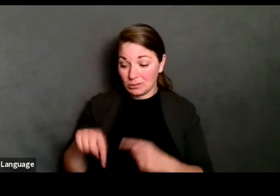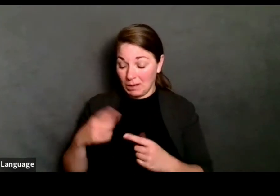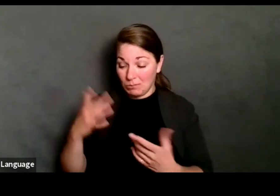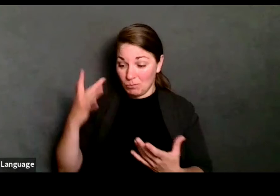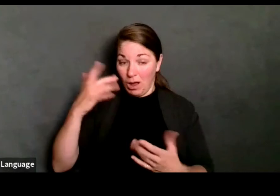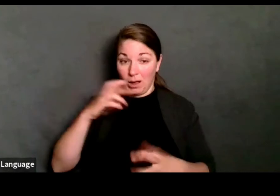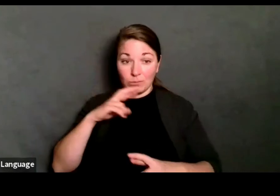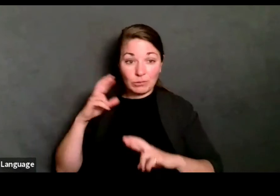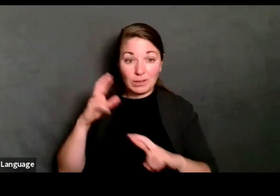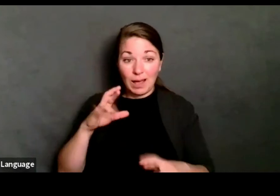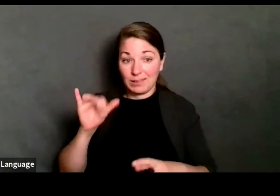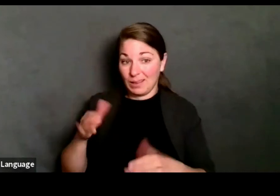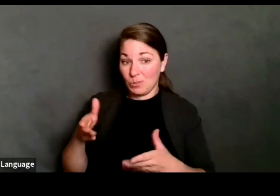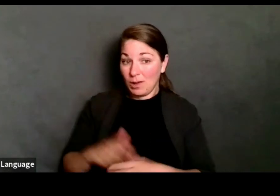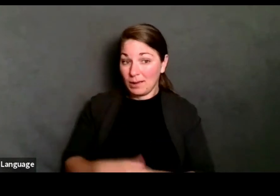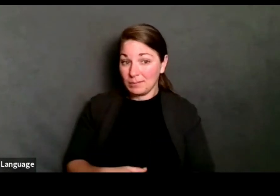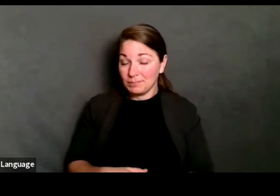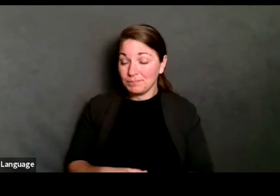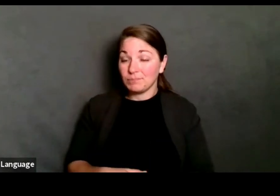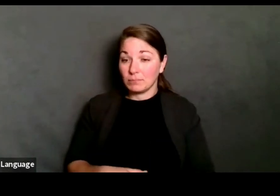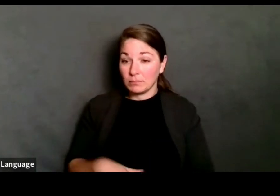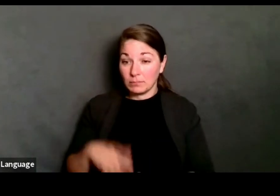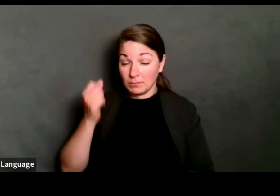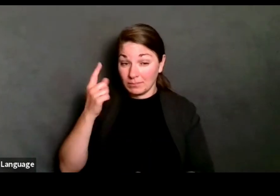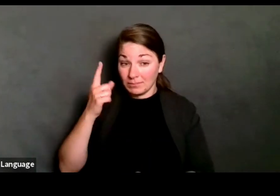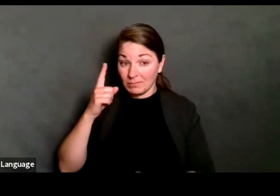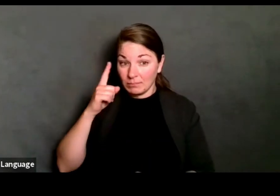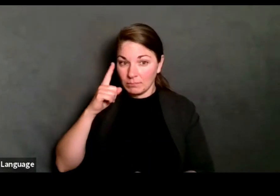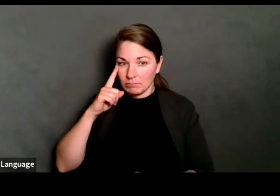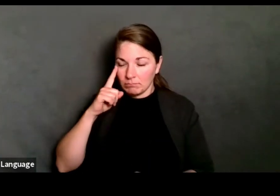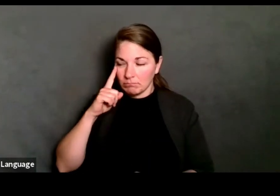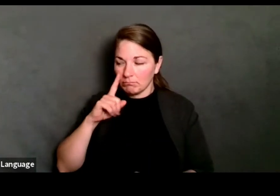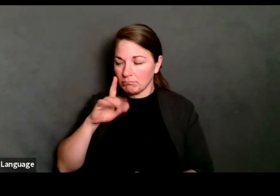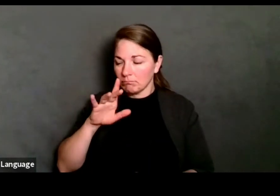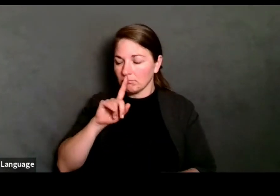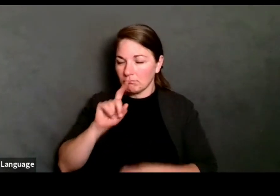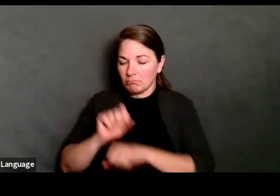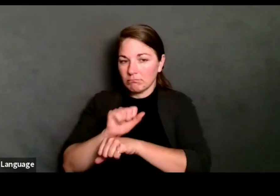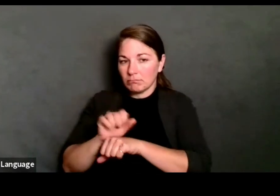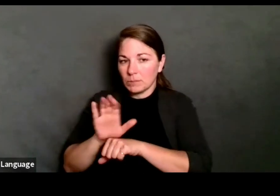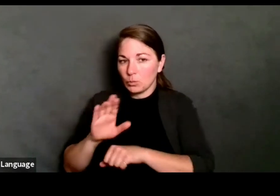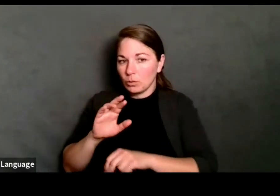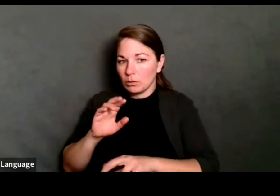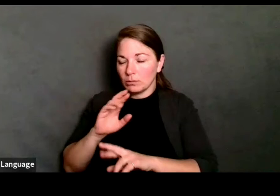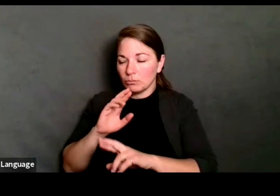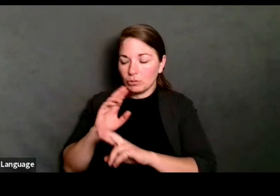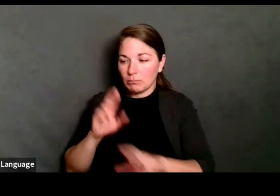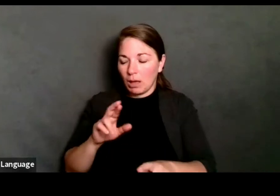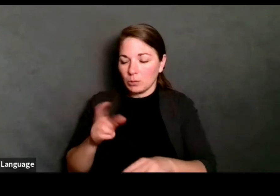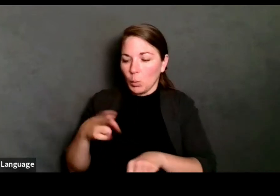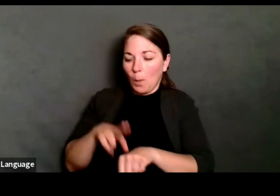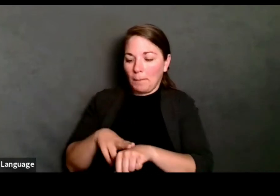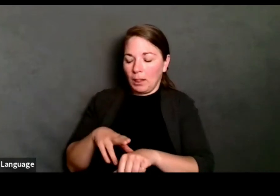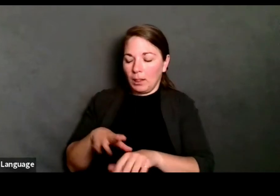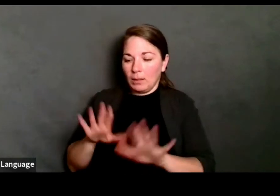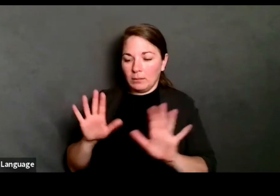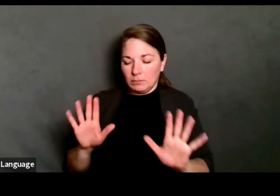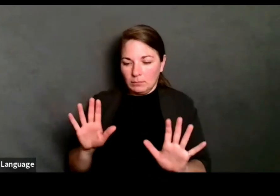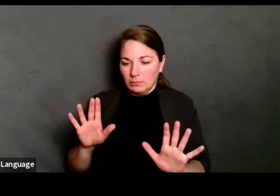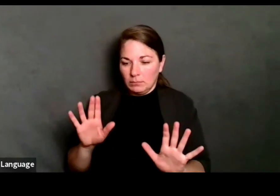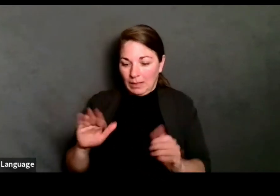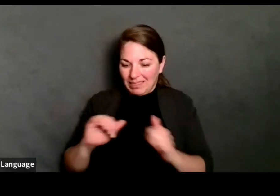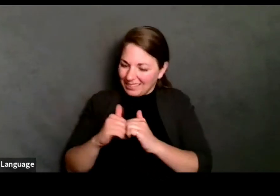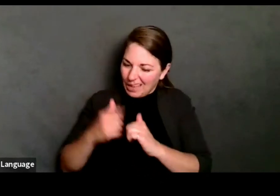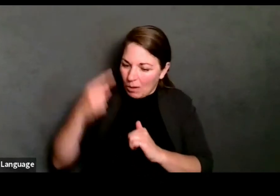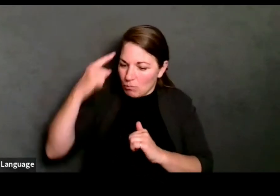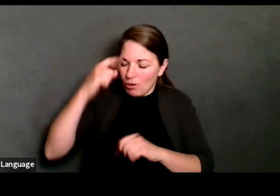did. I can tell you for sure that your response was normal and natural. It's your brain's way of